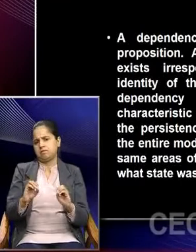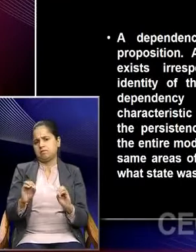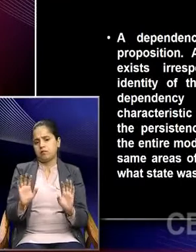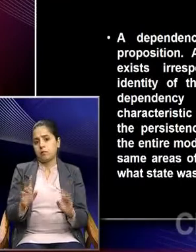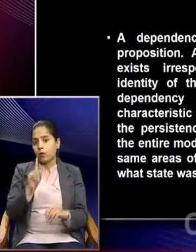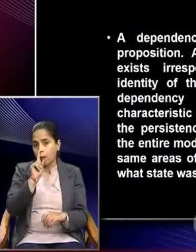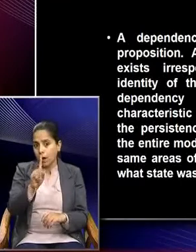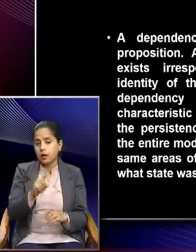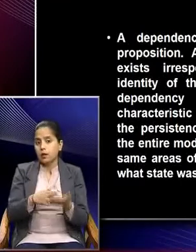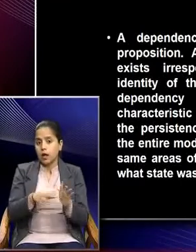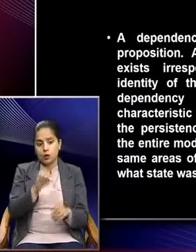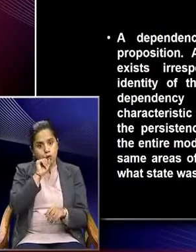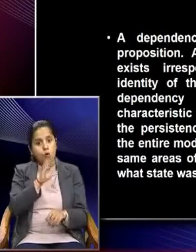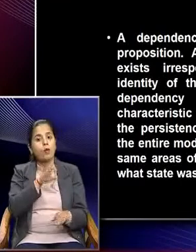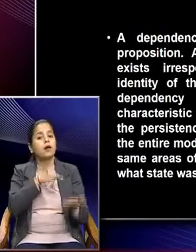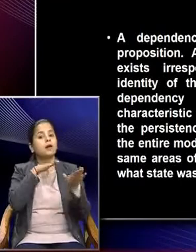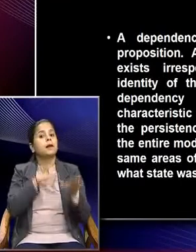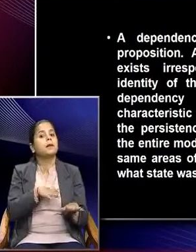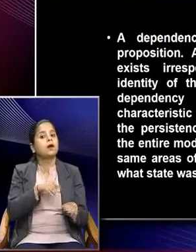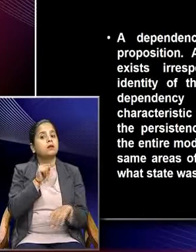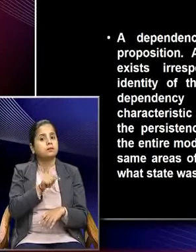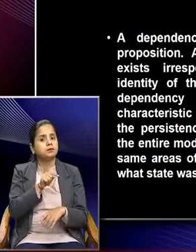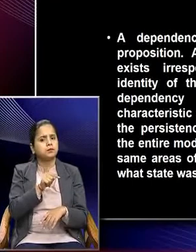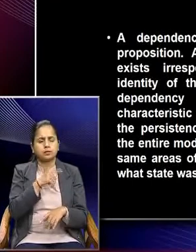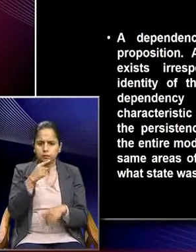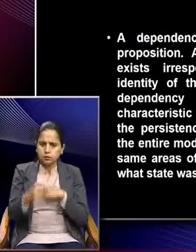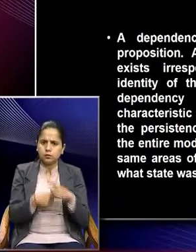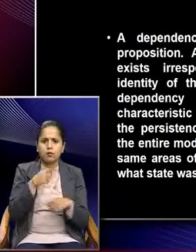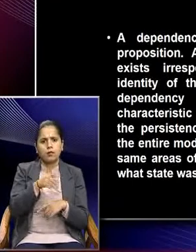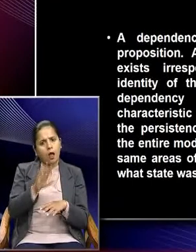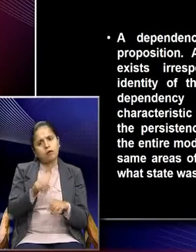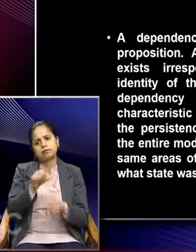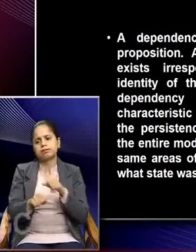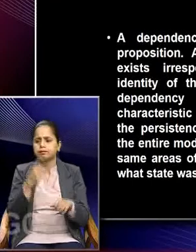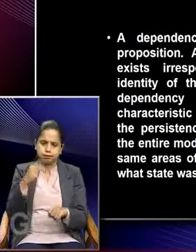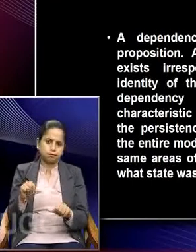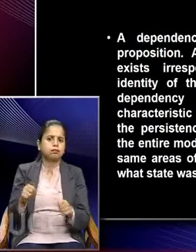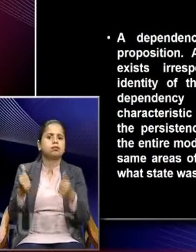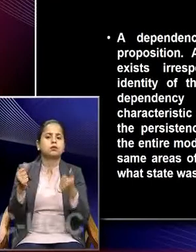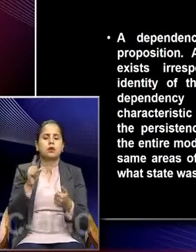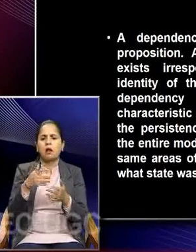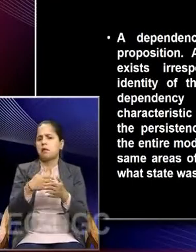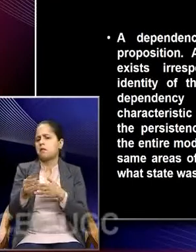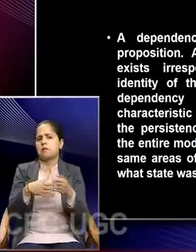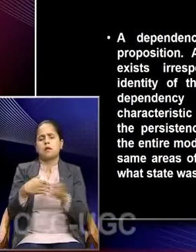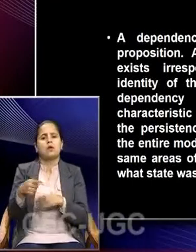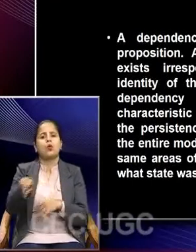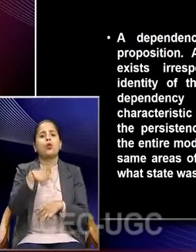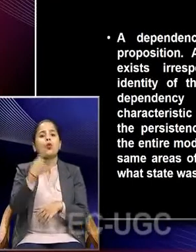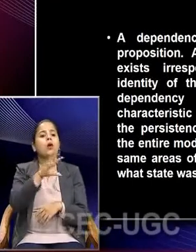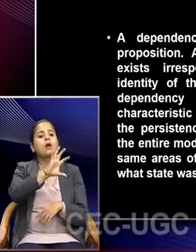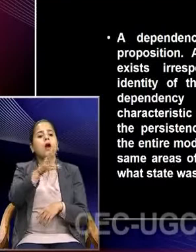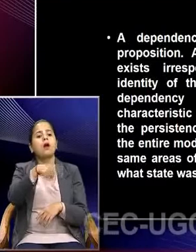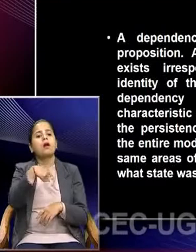But the nature of dependency, it always persists. So irrespective of which country